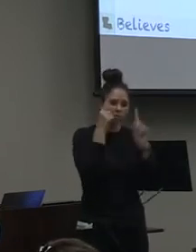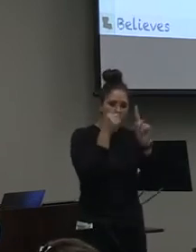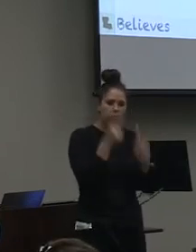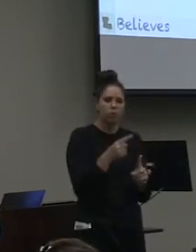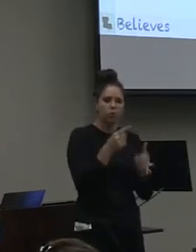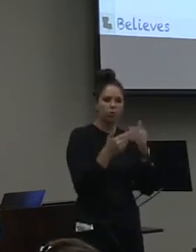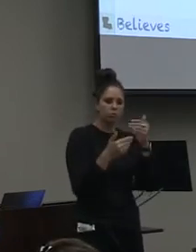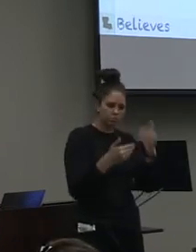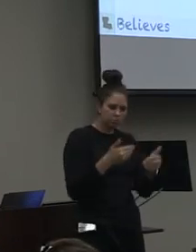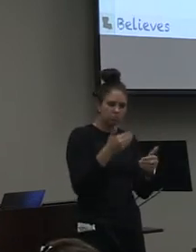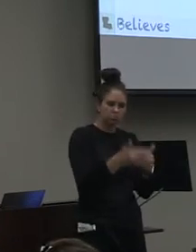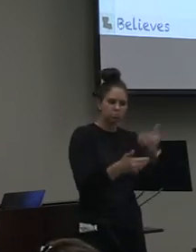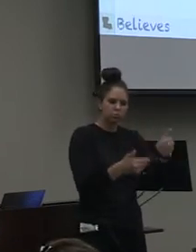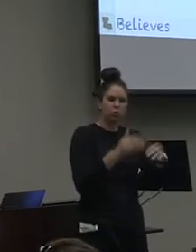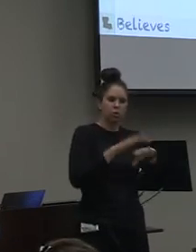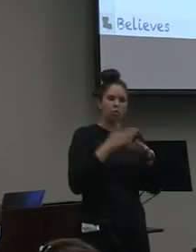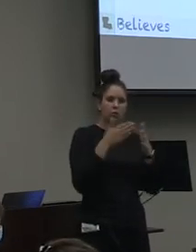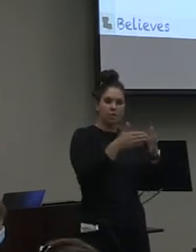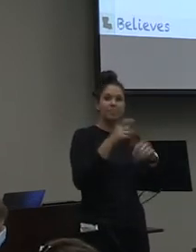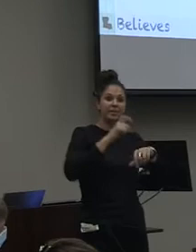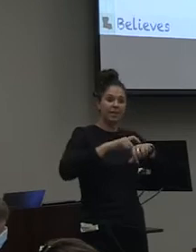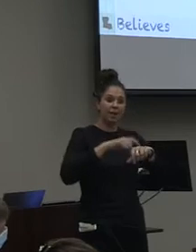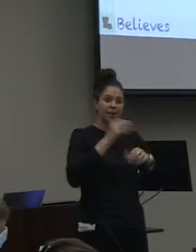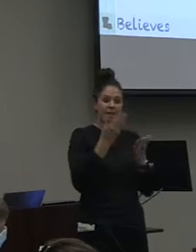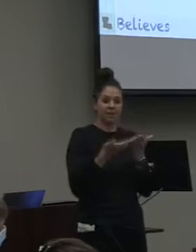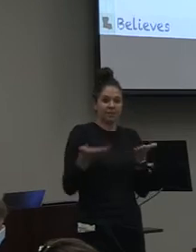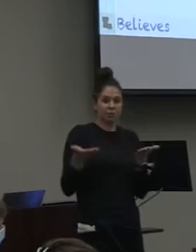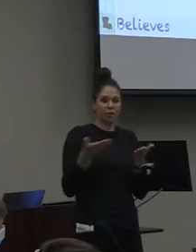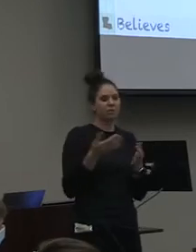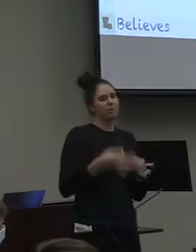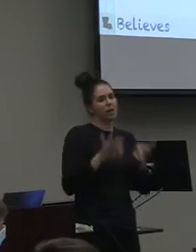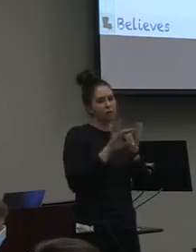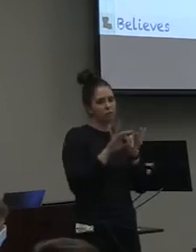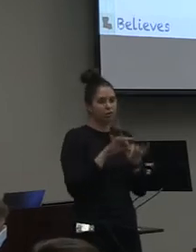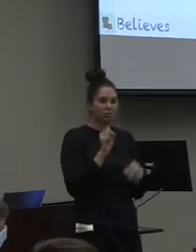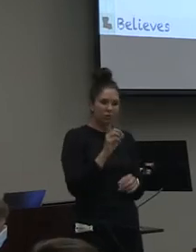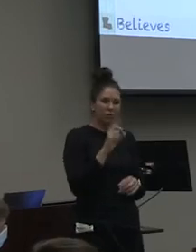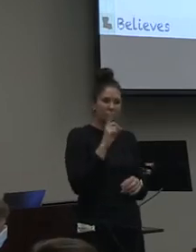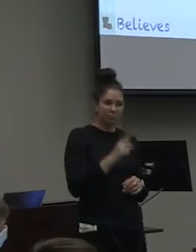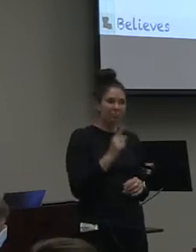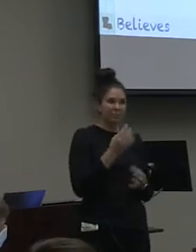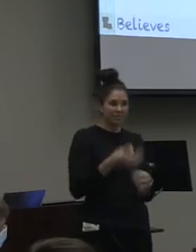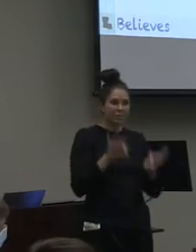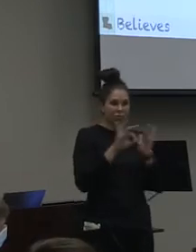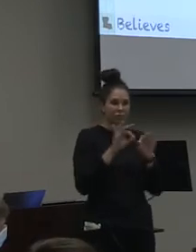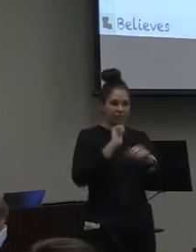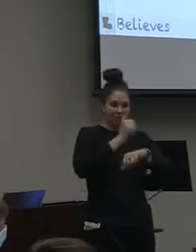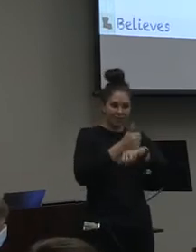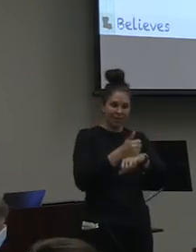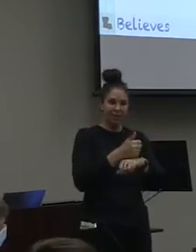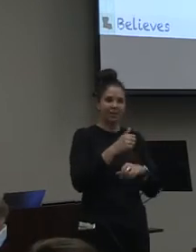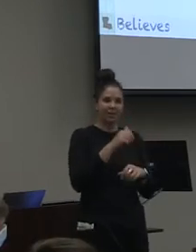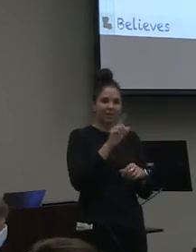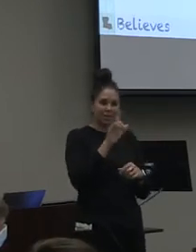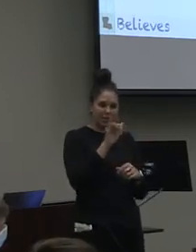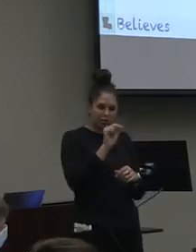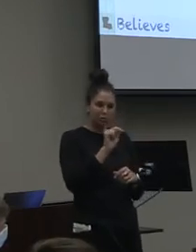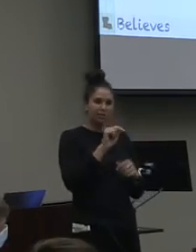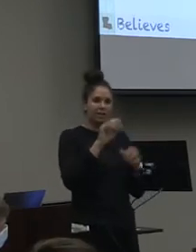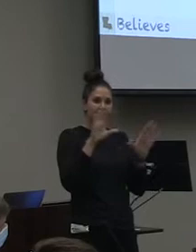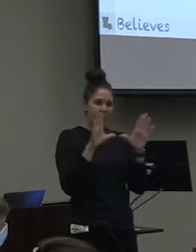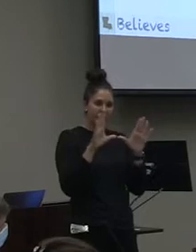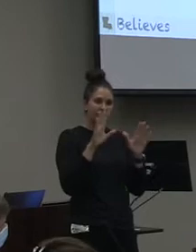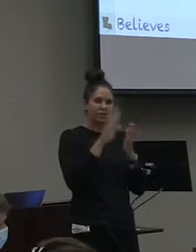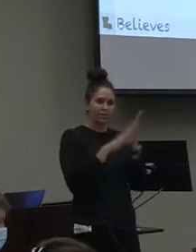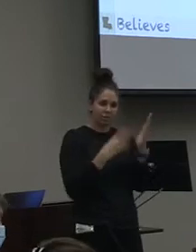way. Time and materials matter. So it was essential to set literacy block schedules and